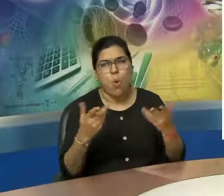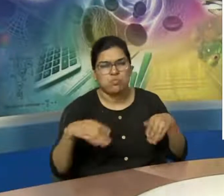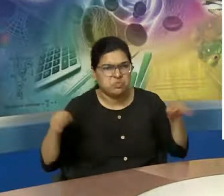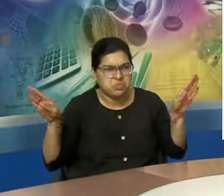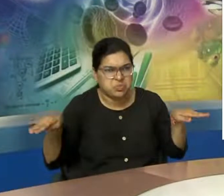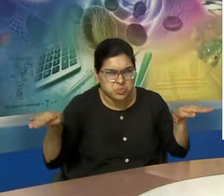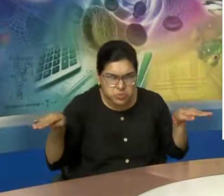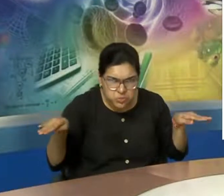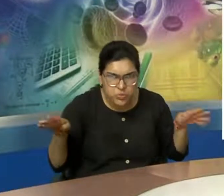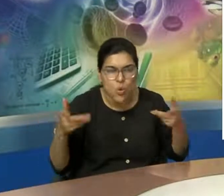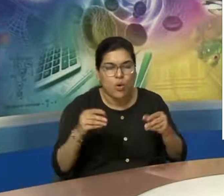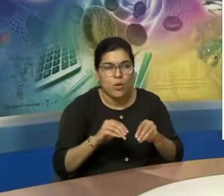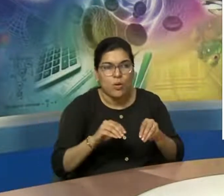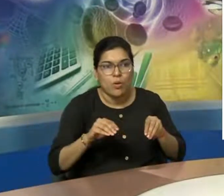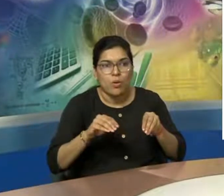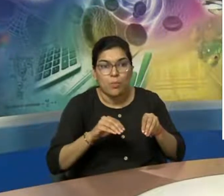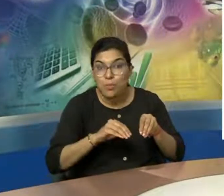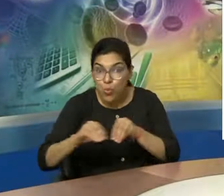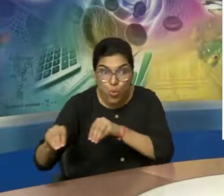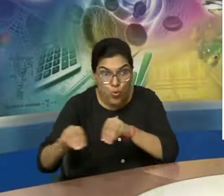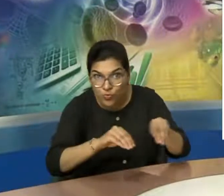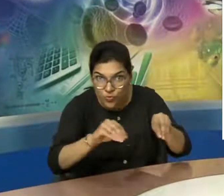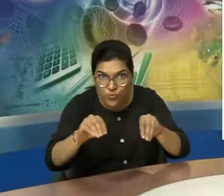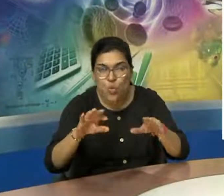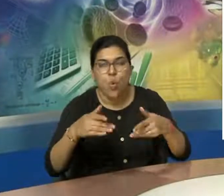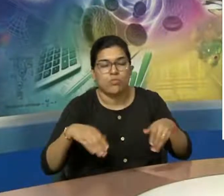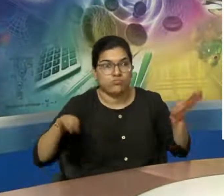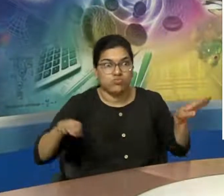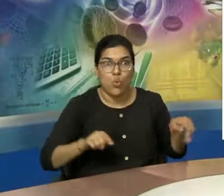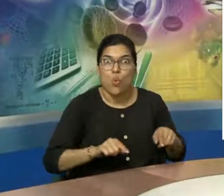whereas each insect has different niche.